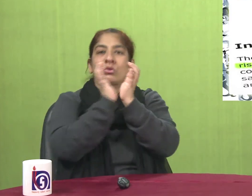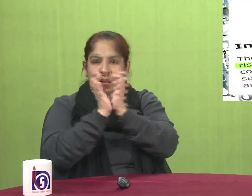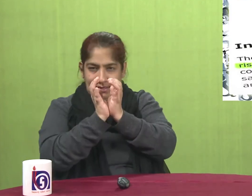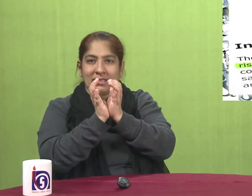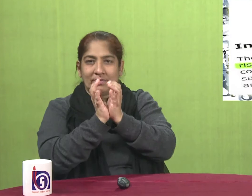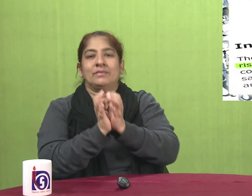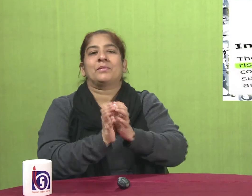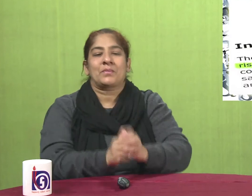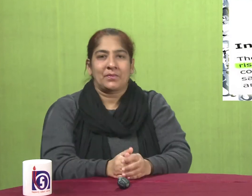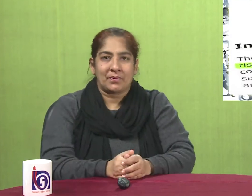it protects you.